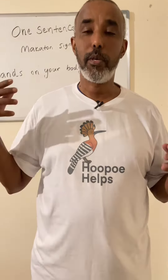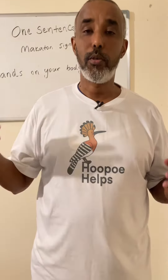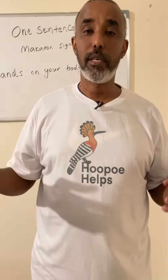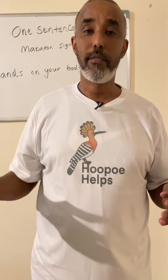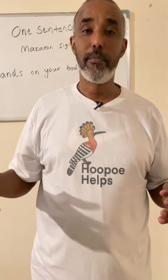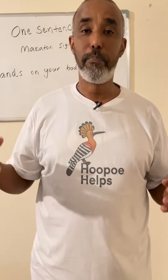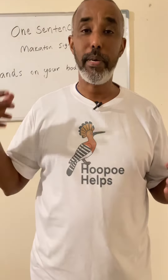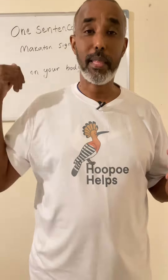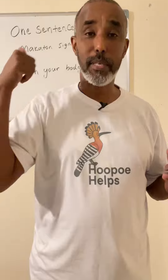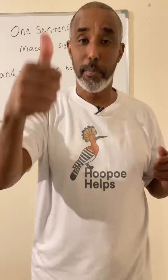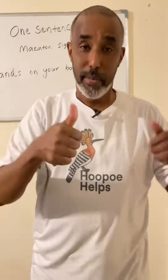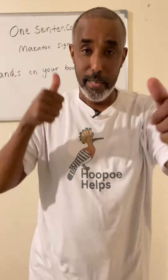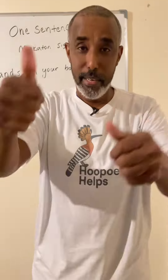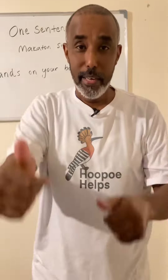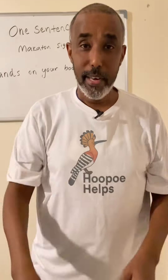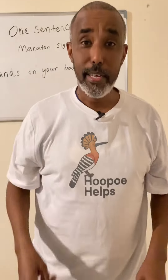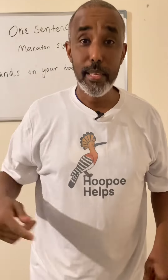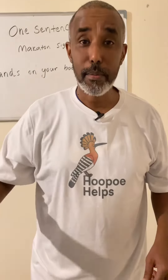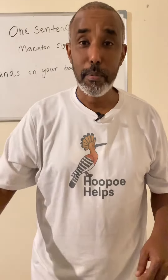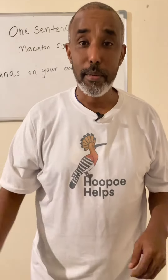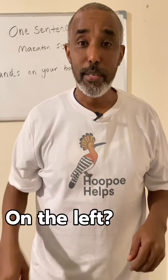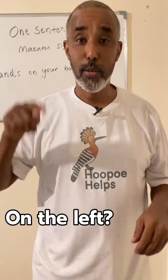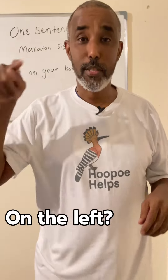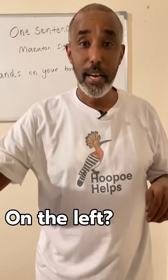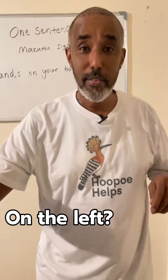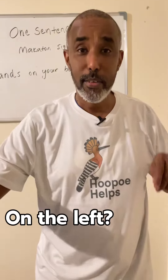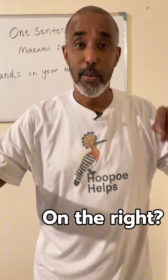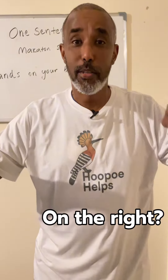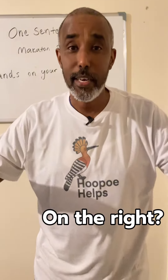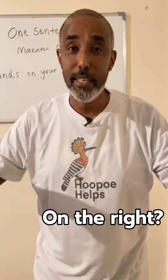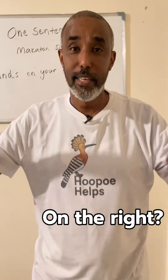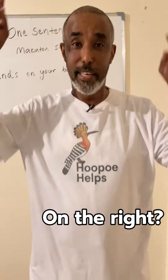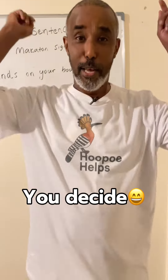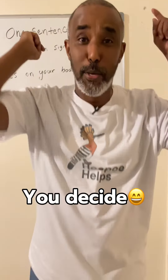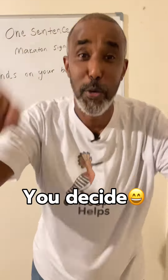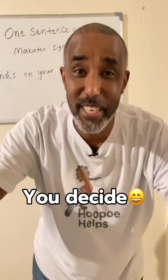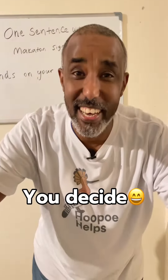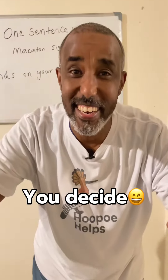give it a big thumbs up and hit the subscribe button. Is it on the left, on the right? You decide.